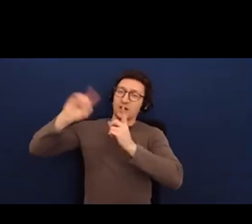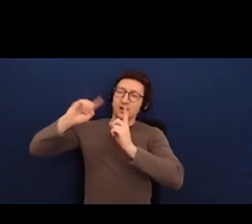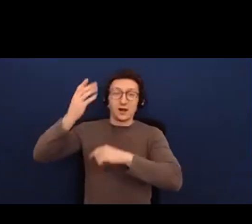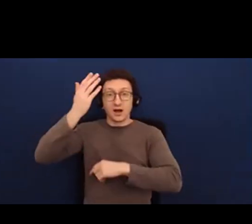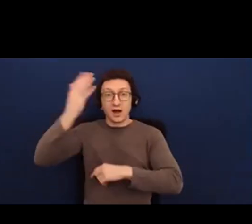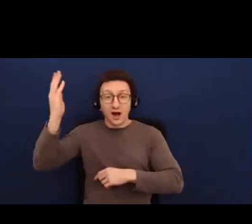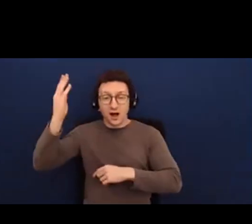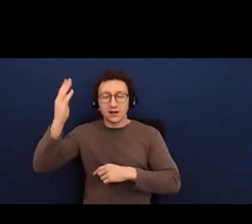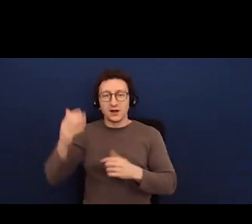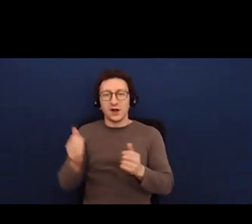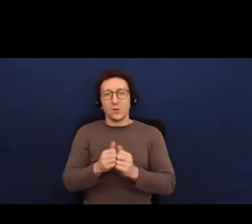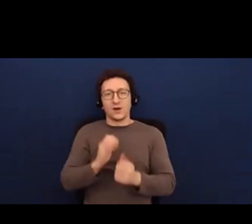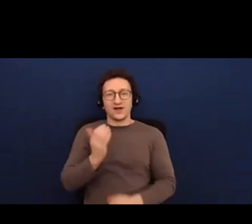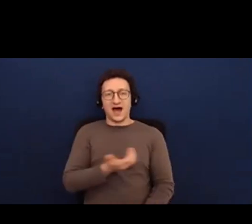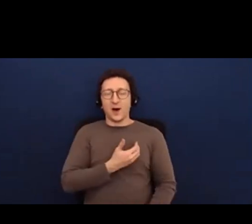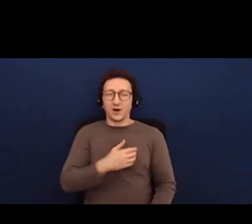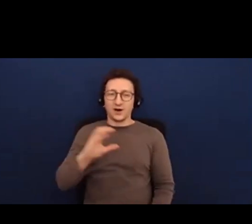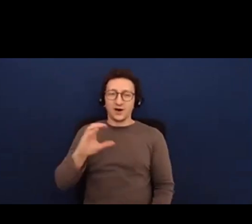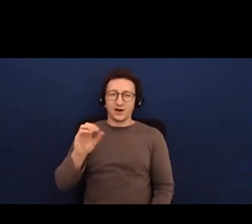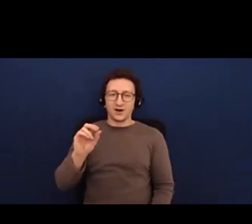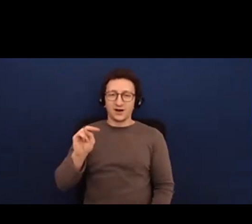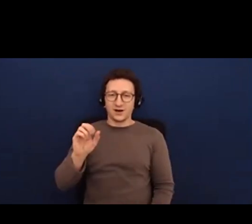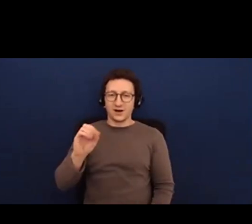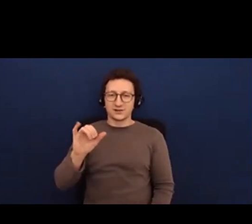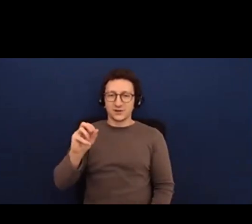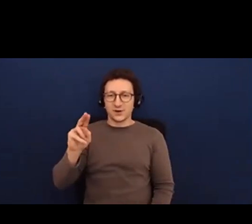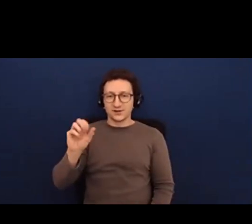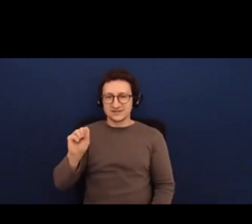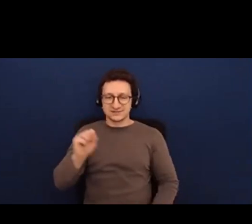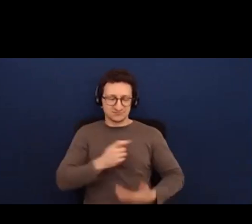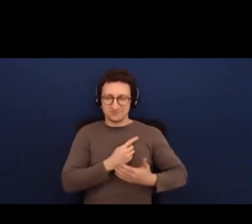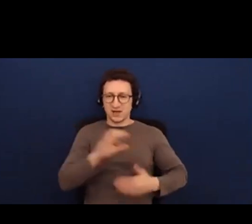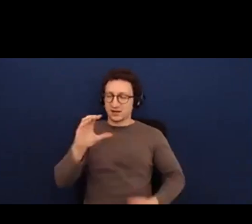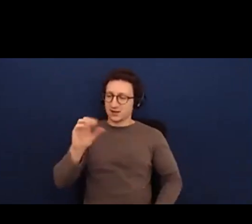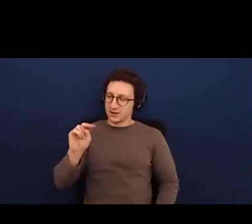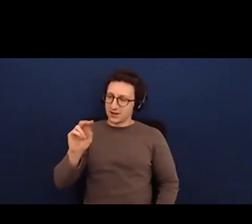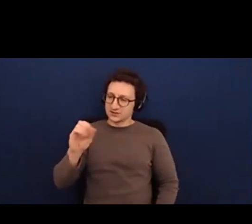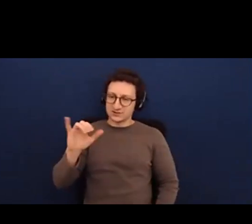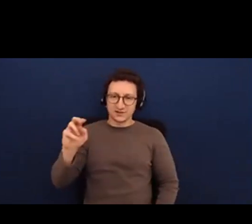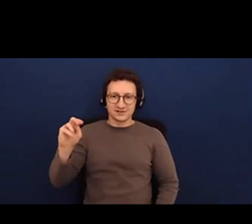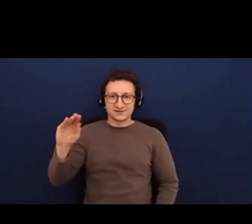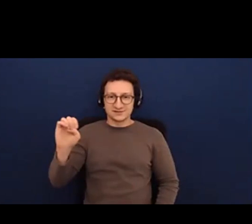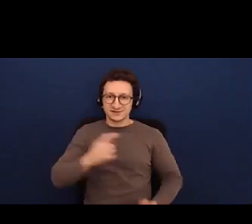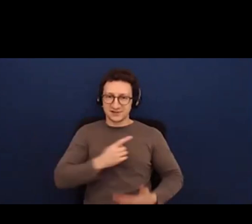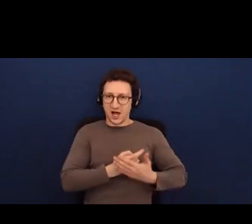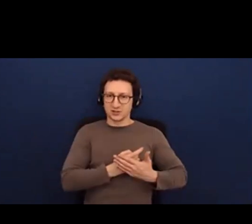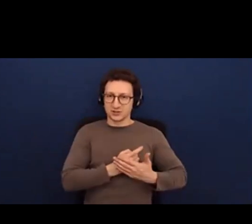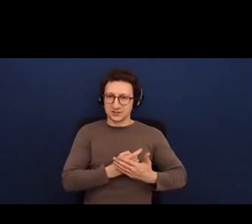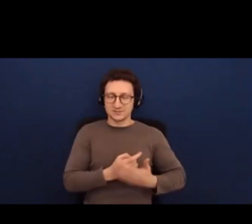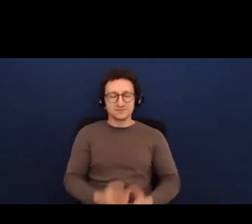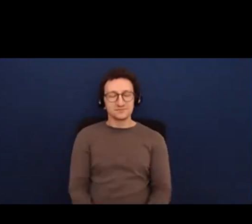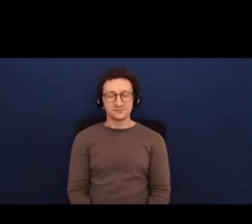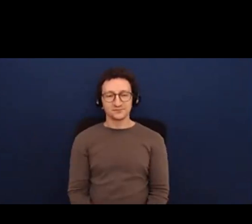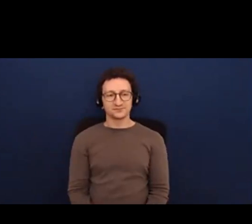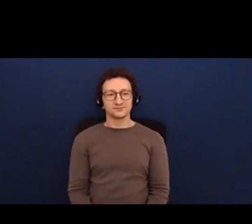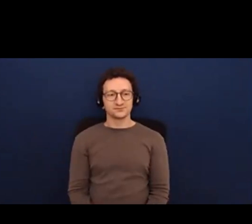Okay, I'm going a little bit long here, but I just want to mention a few other things. I want to say that Kaplan created a prayer on